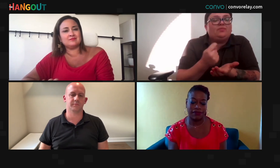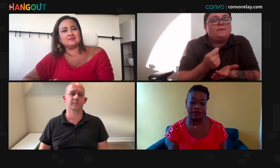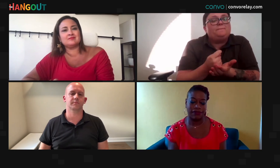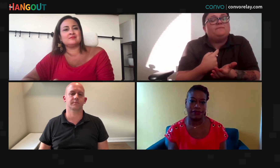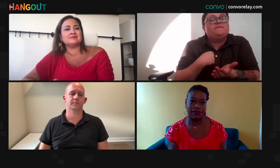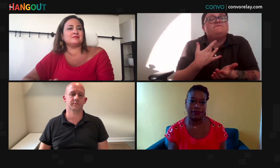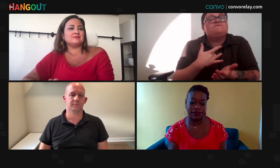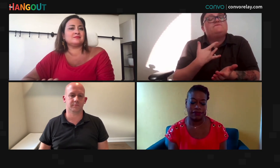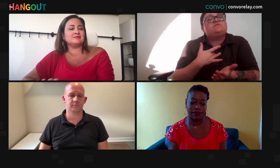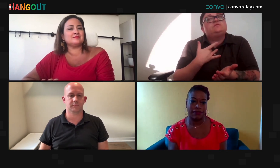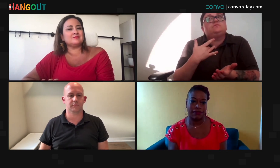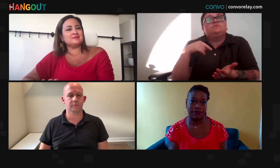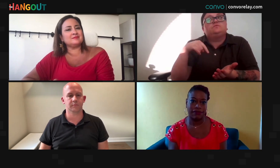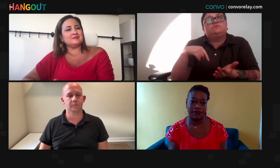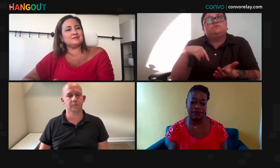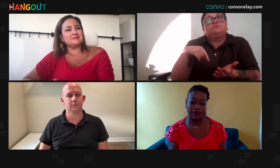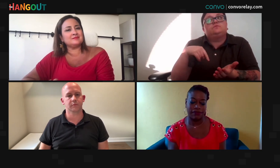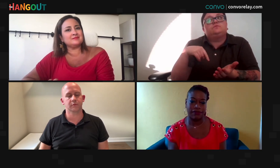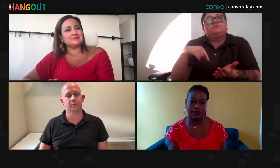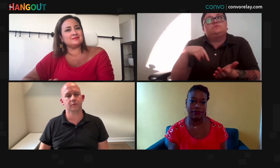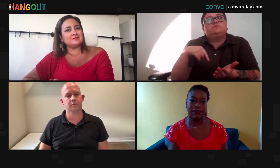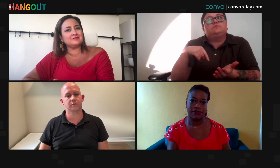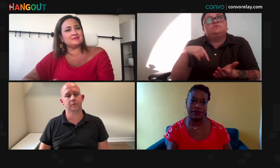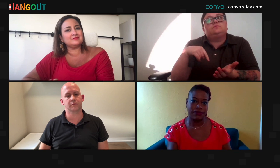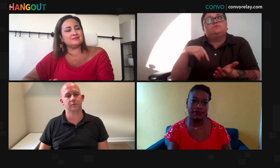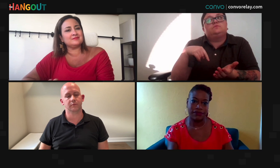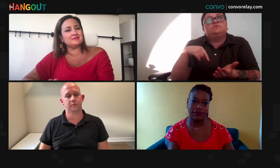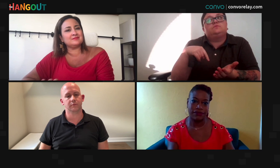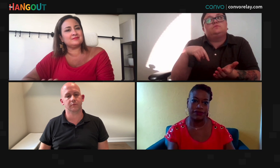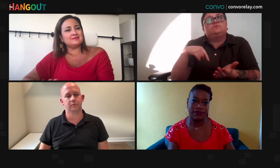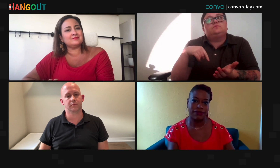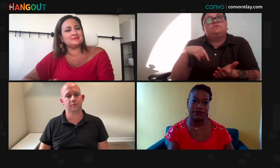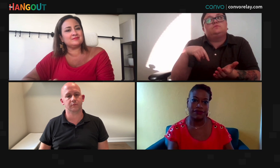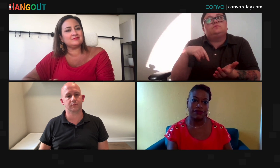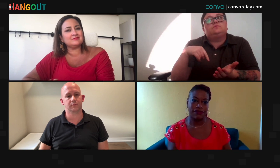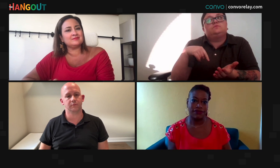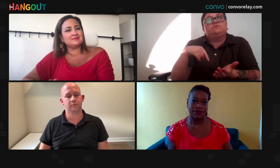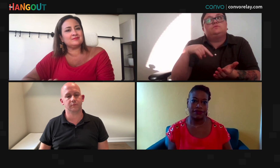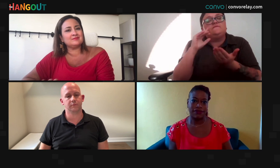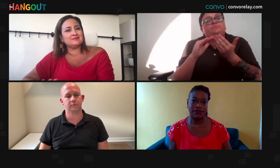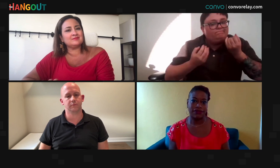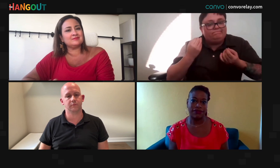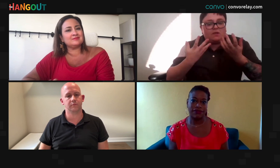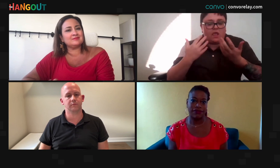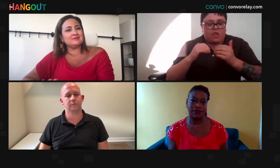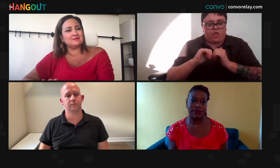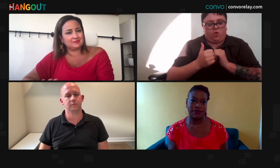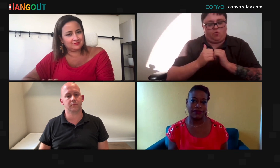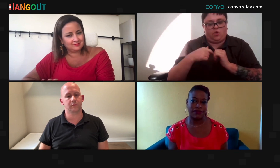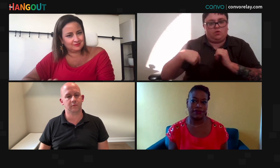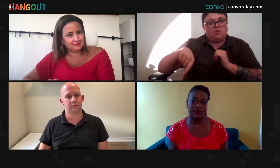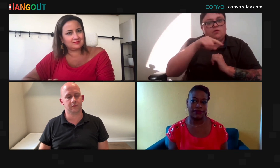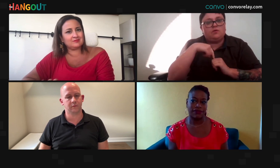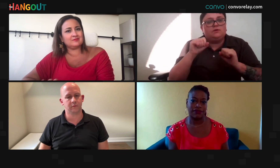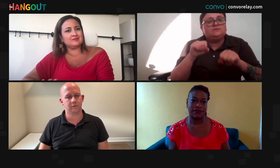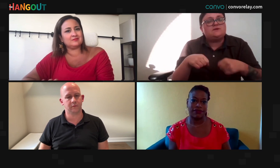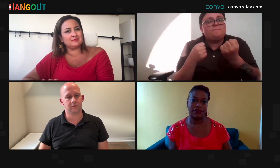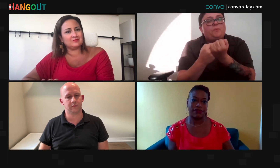to tell people outside of the group and outside of the therapies. And I feel like the deaf